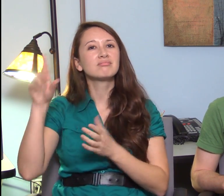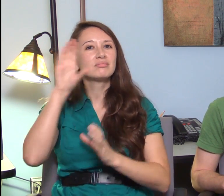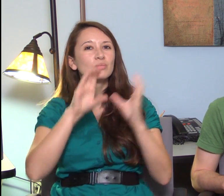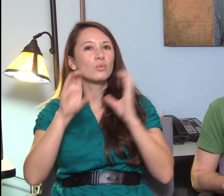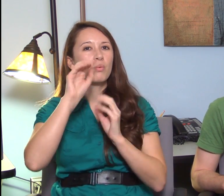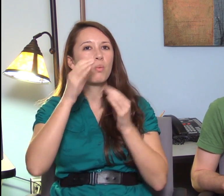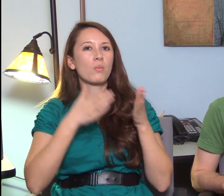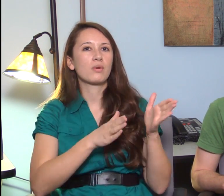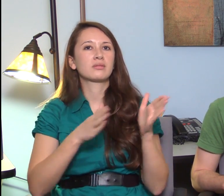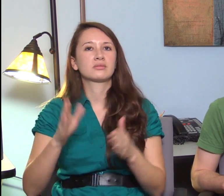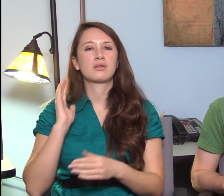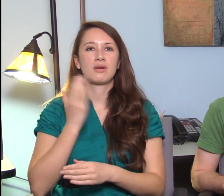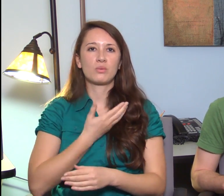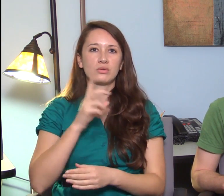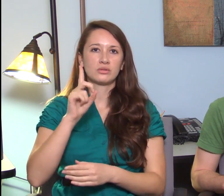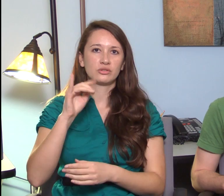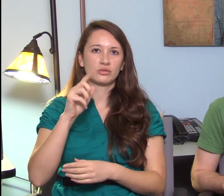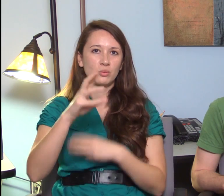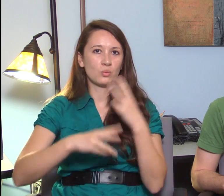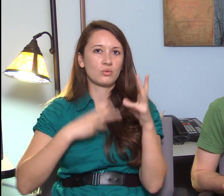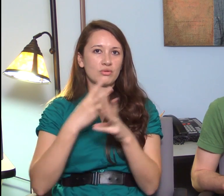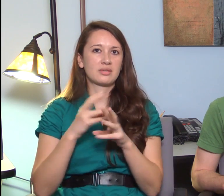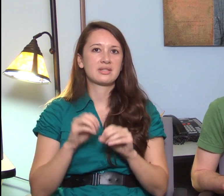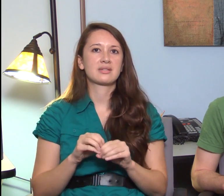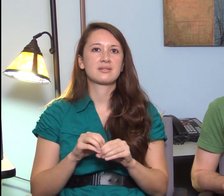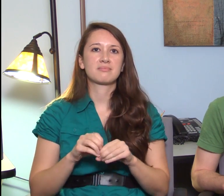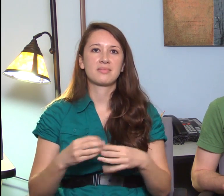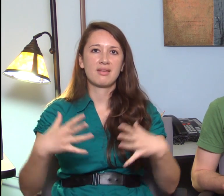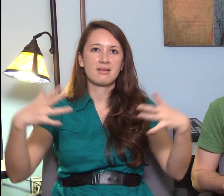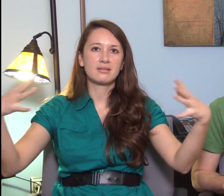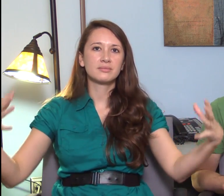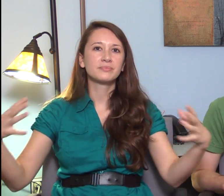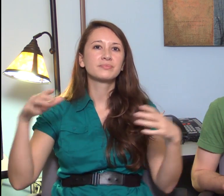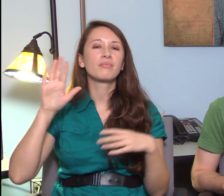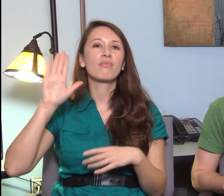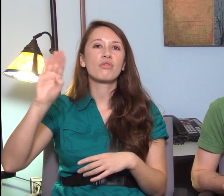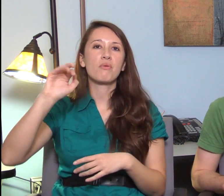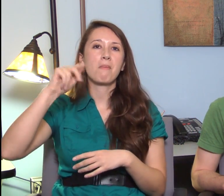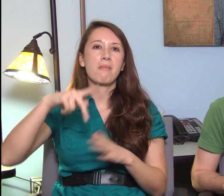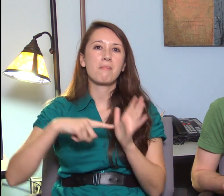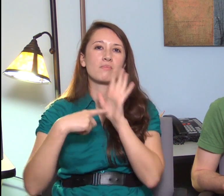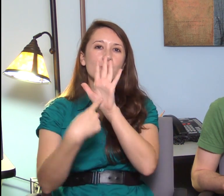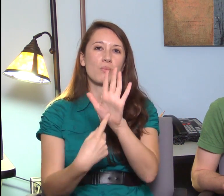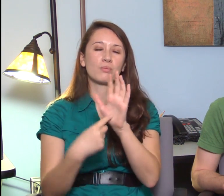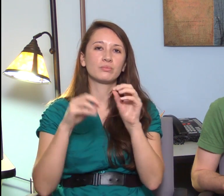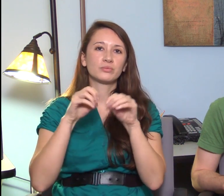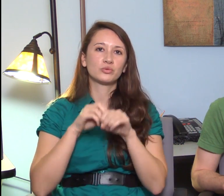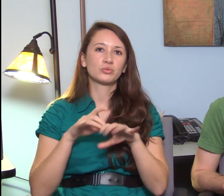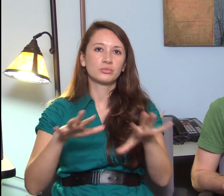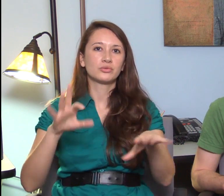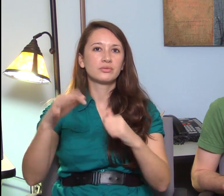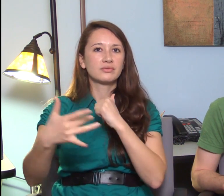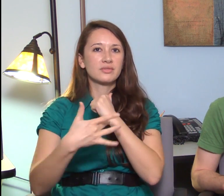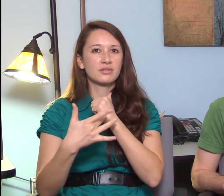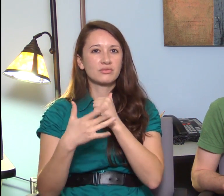explore the ways in which our digital world is expanding. Their map depicts the distribution